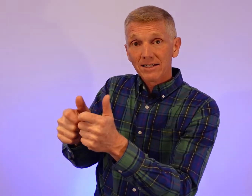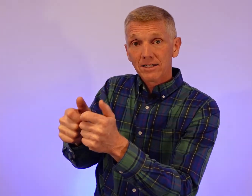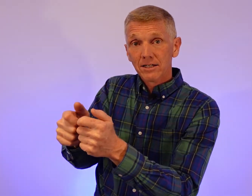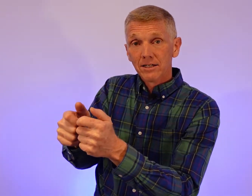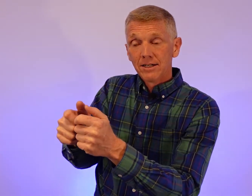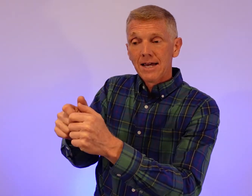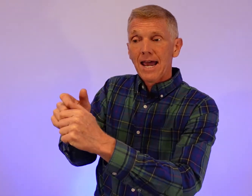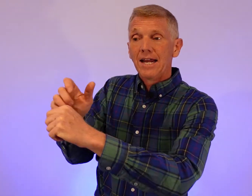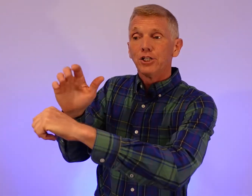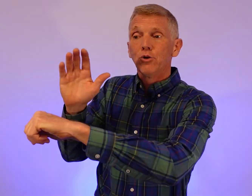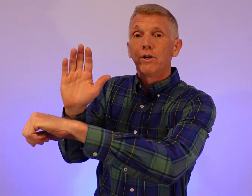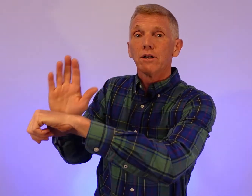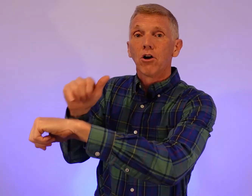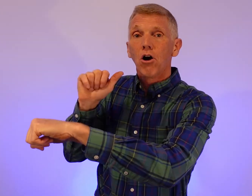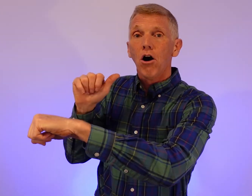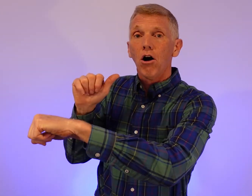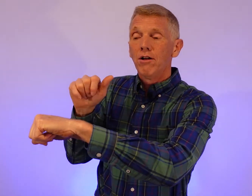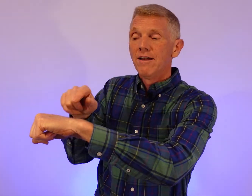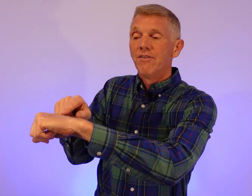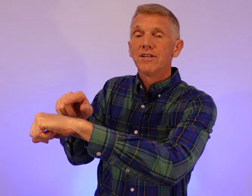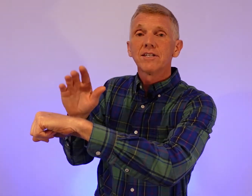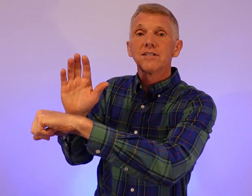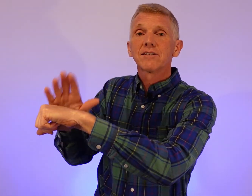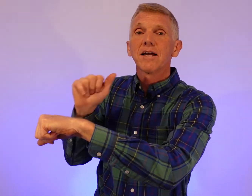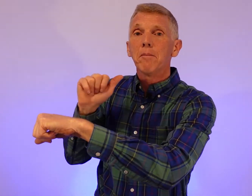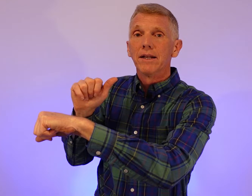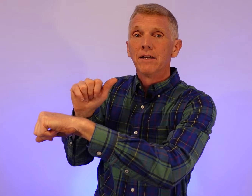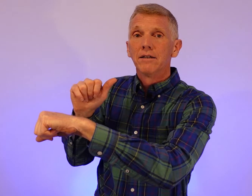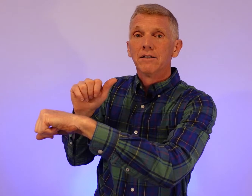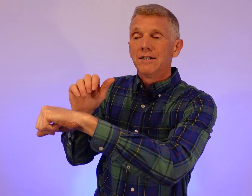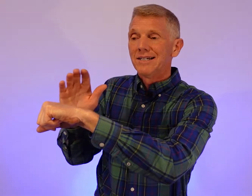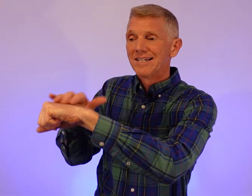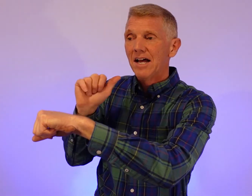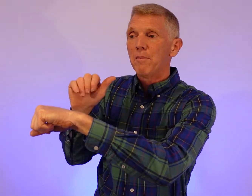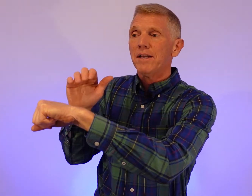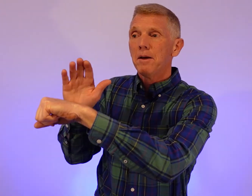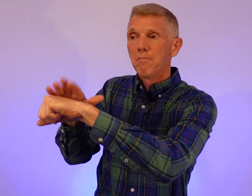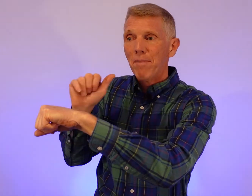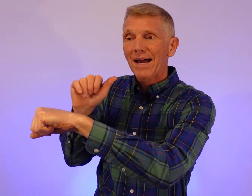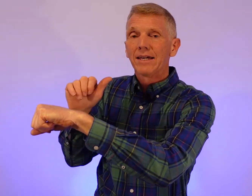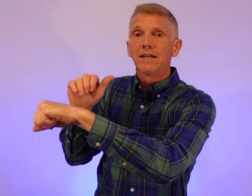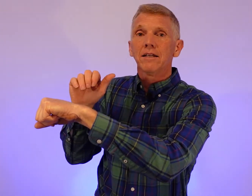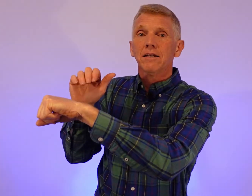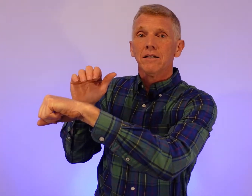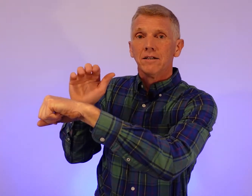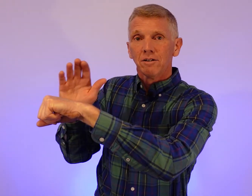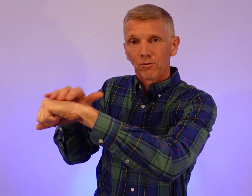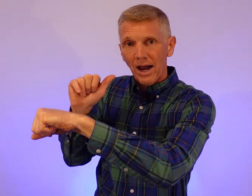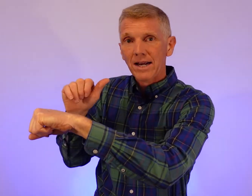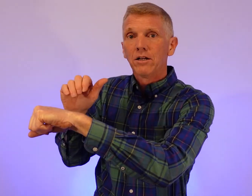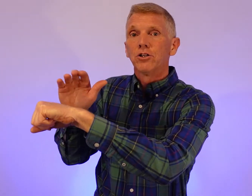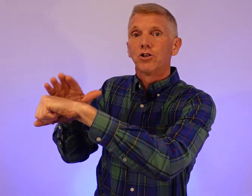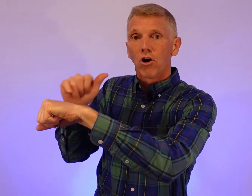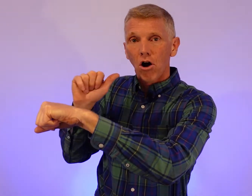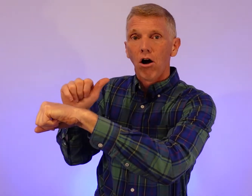text, and you can call. This is summon. Summon, beckon, right, to